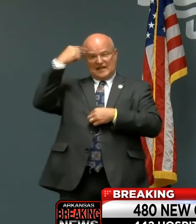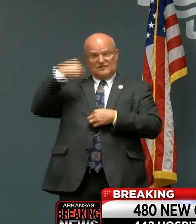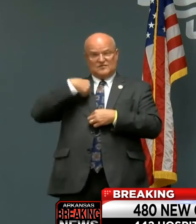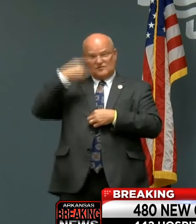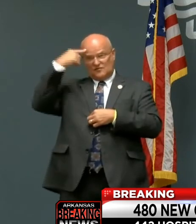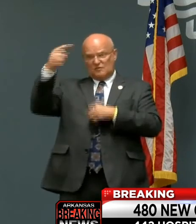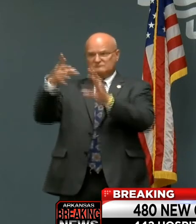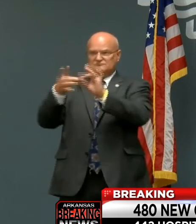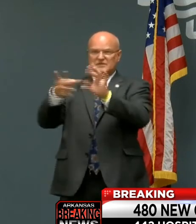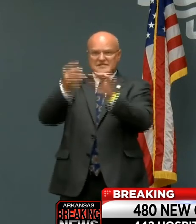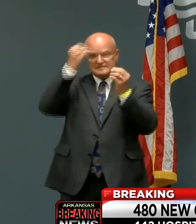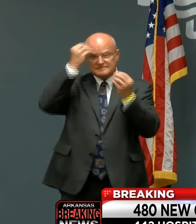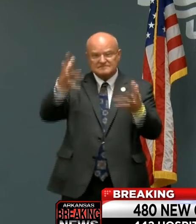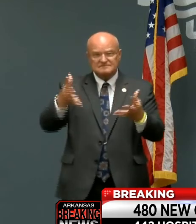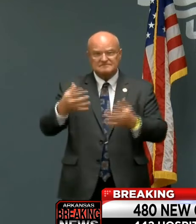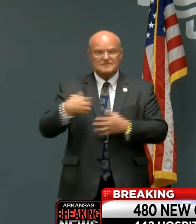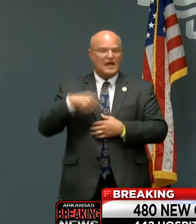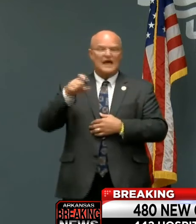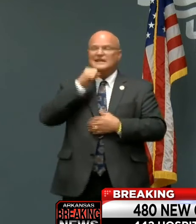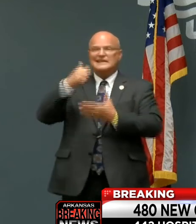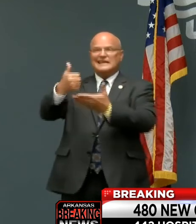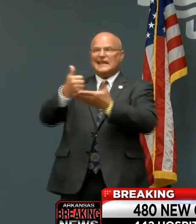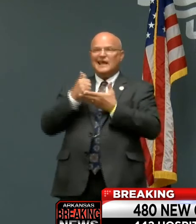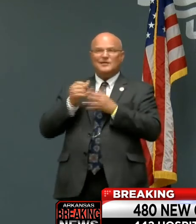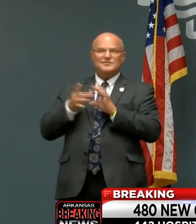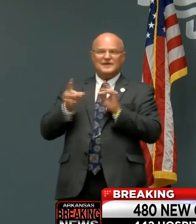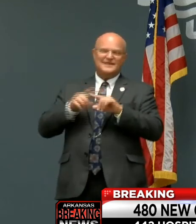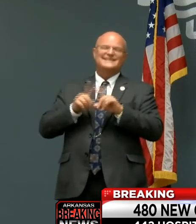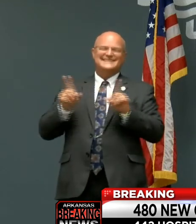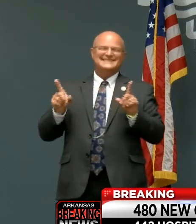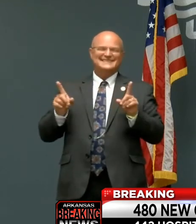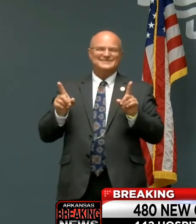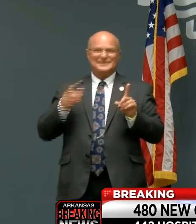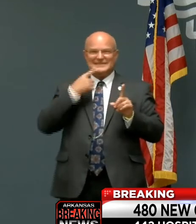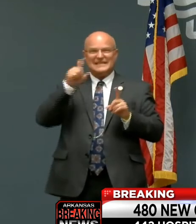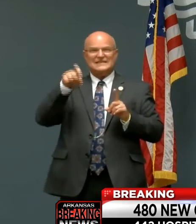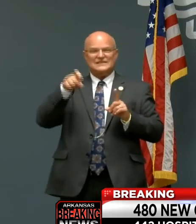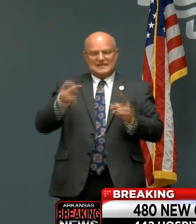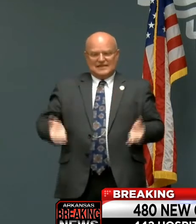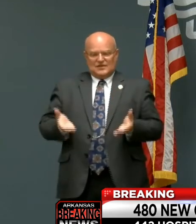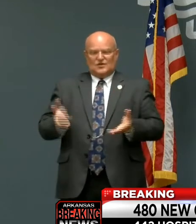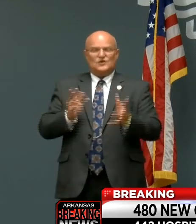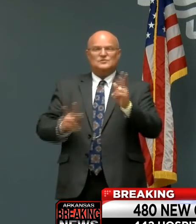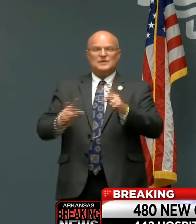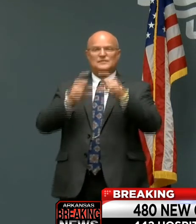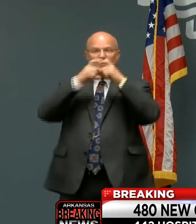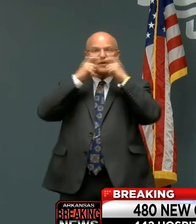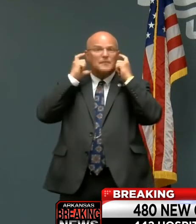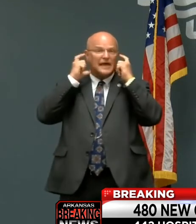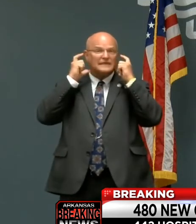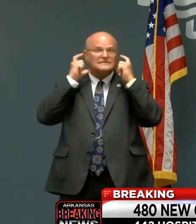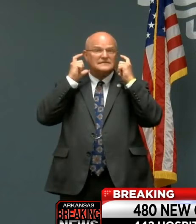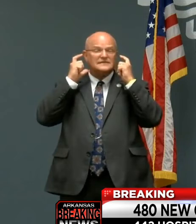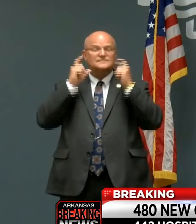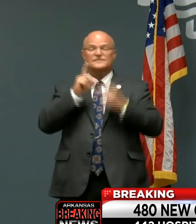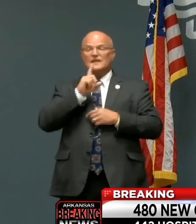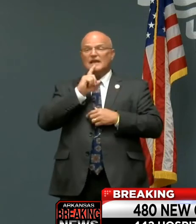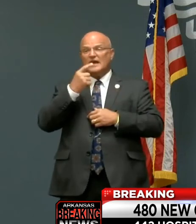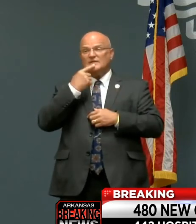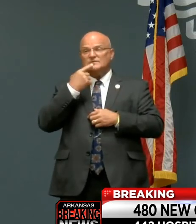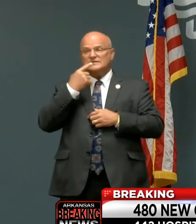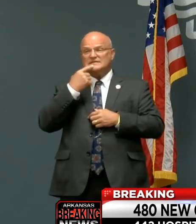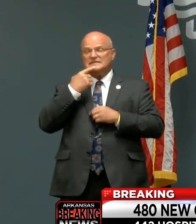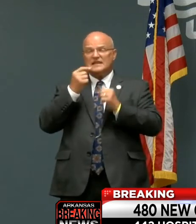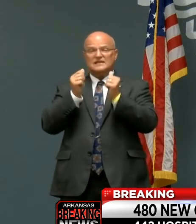messaging. I don't think I need any help on messaging, but they're saying you need to encourage people to wear a mask. It actually says